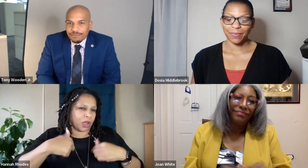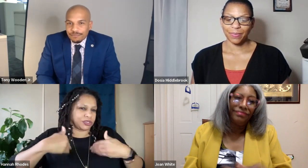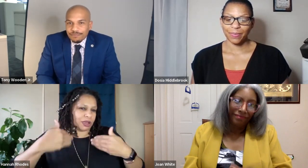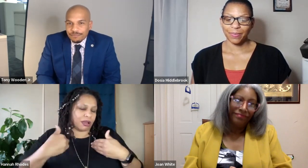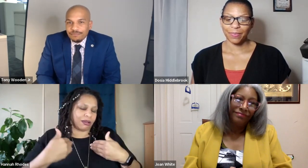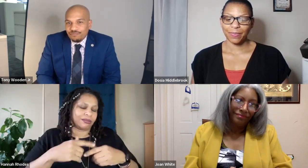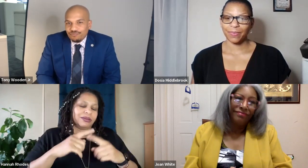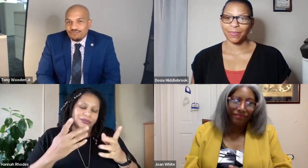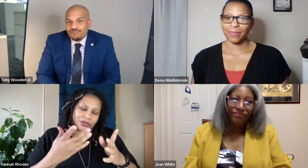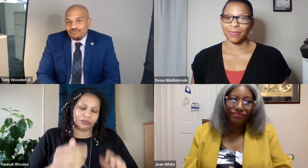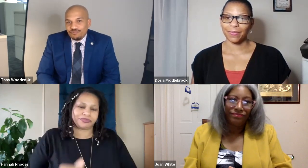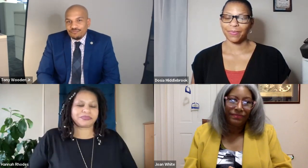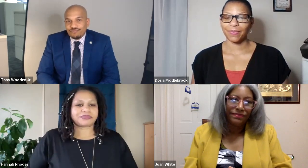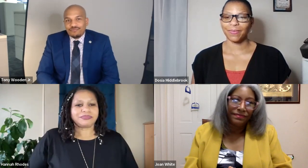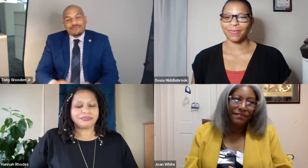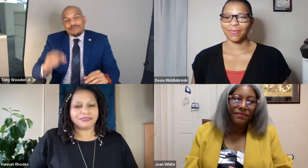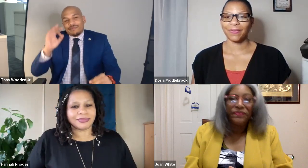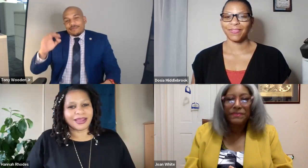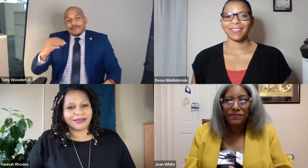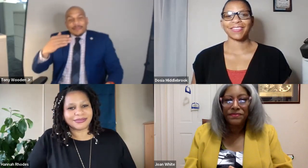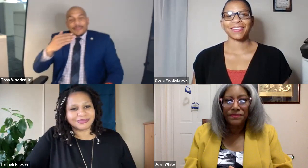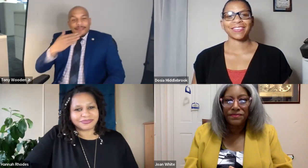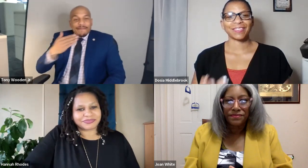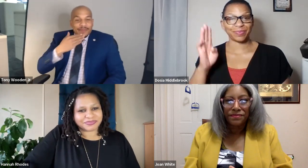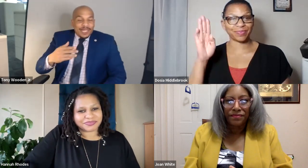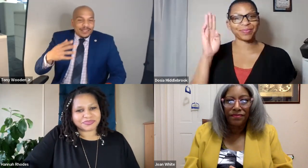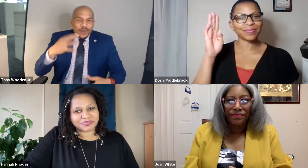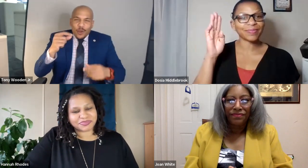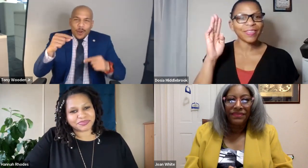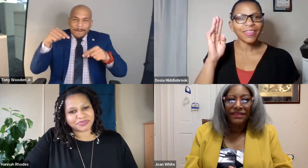I just don't have a lot of knowledge about that because my parents passed when I was young.